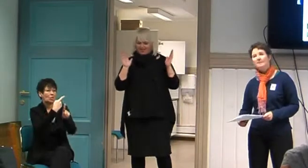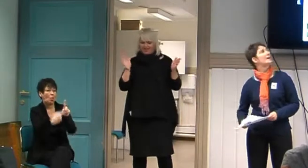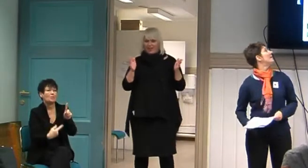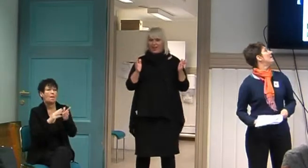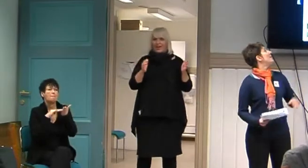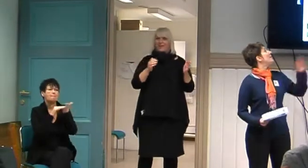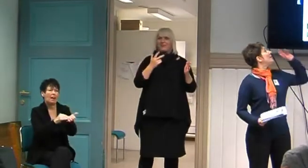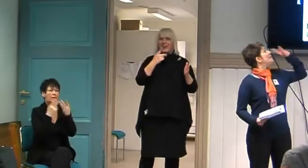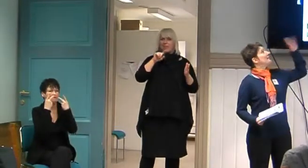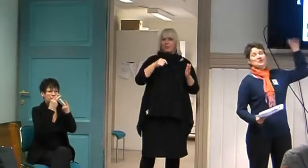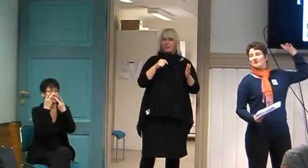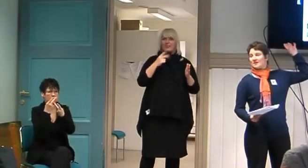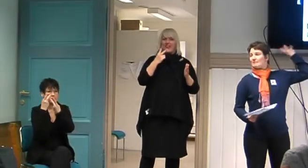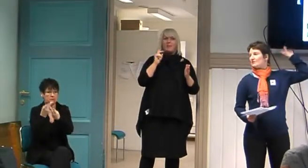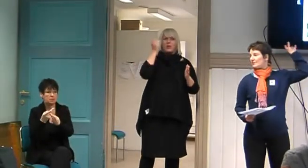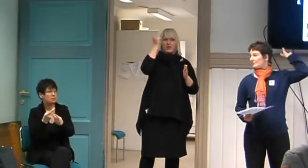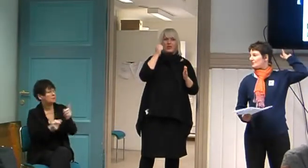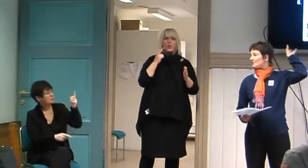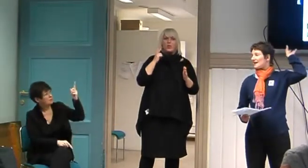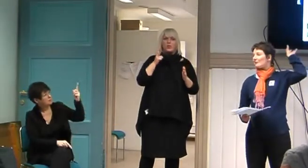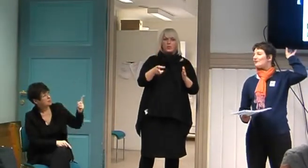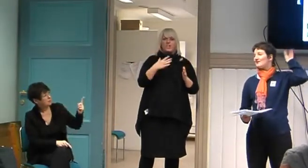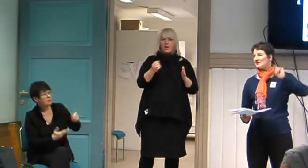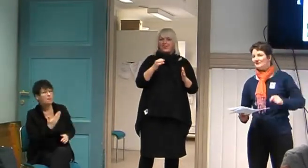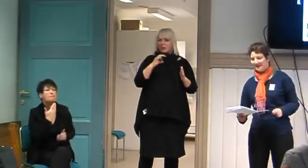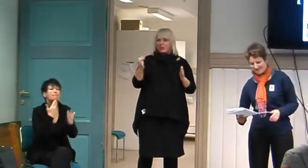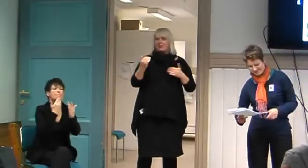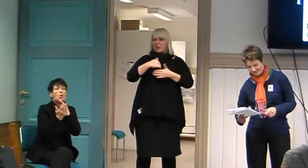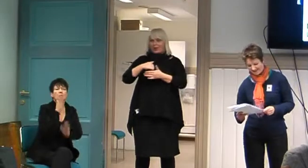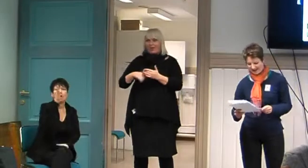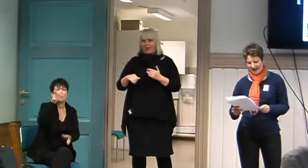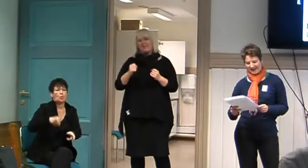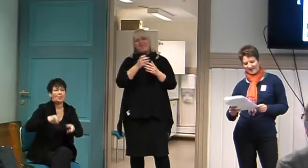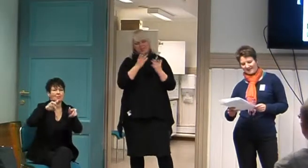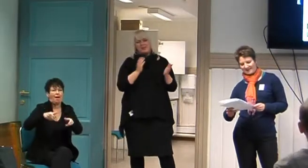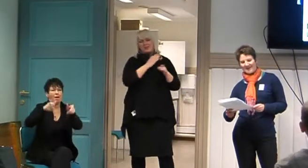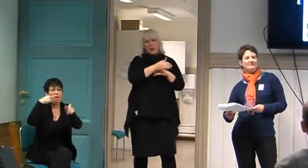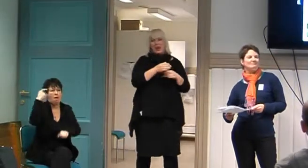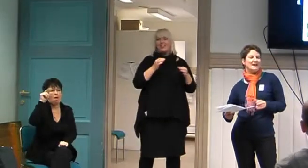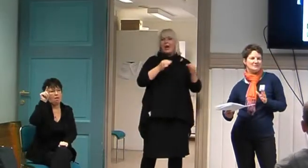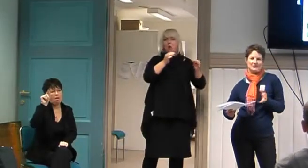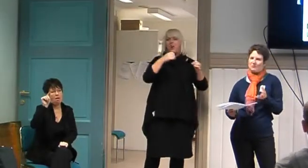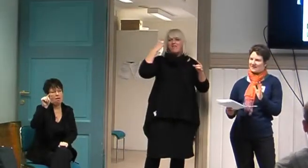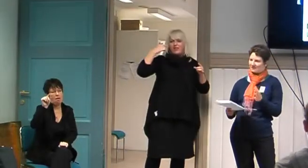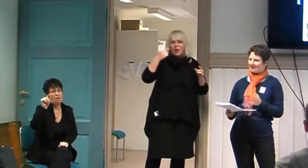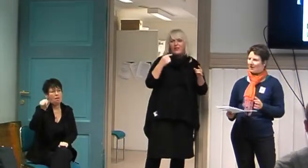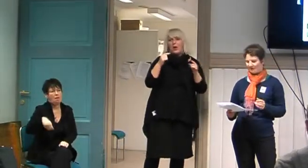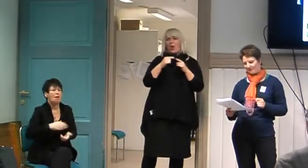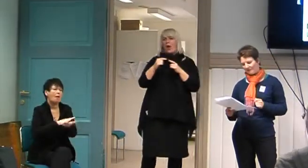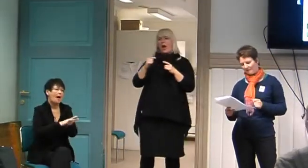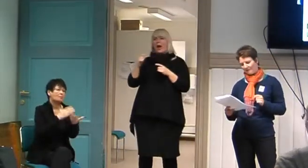visitors. But as you can see, most of them go to the Tower of London, and then Hampton Court has